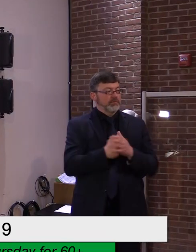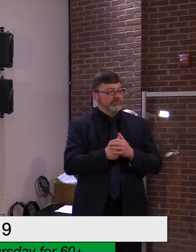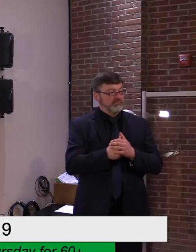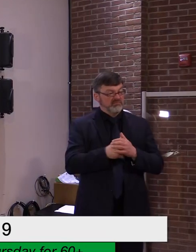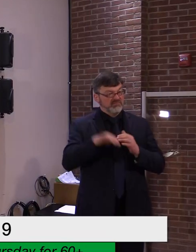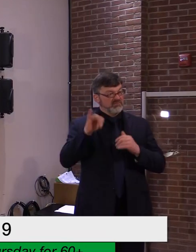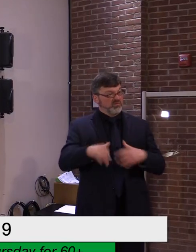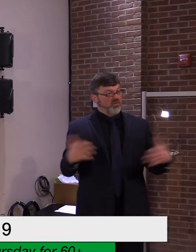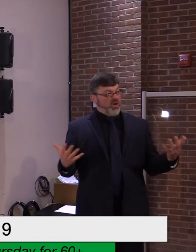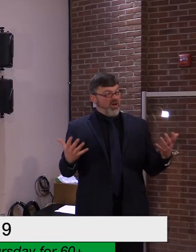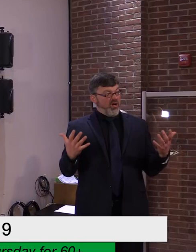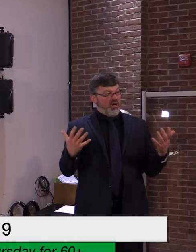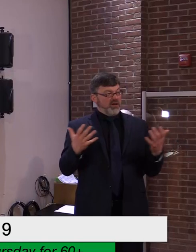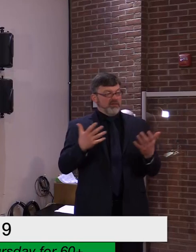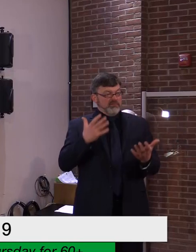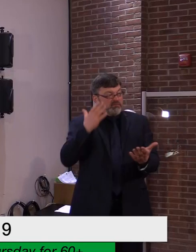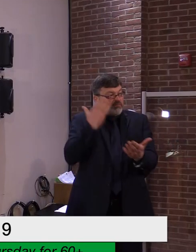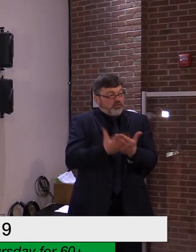vaccination strategy.